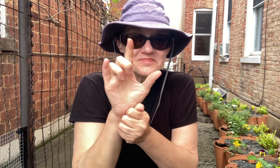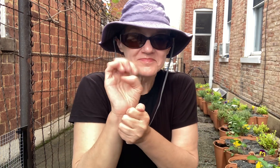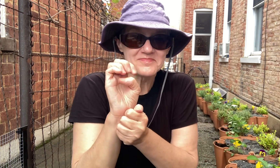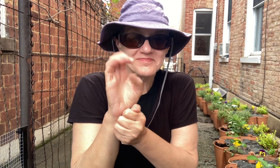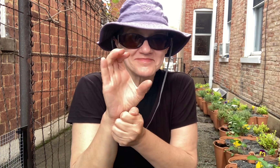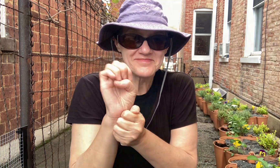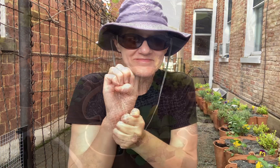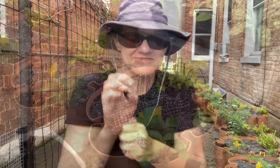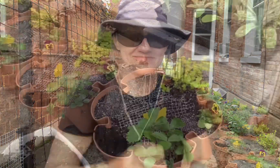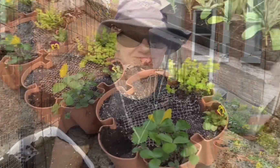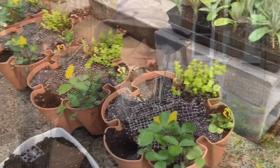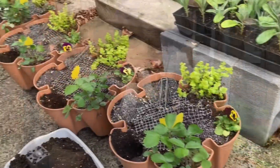fleece.